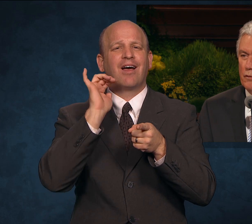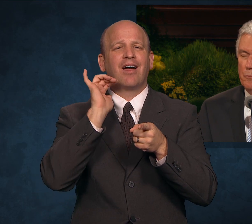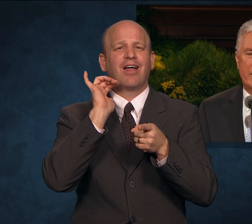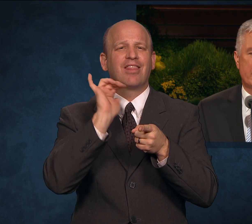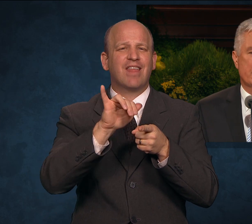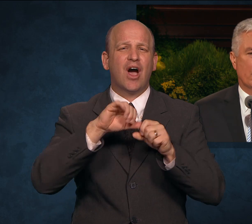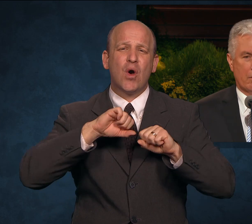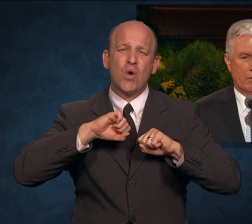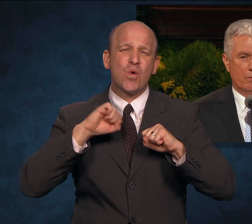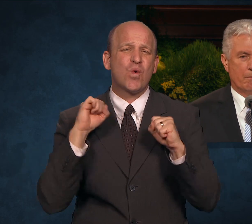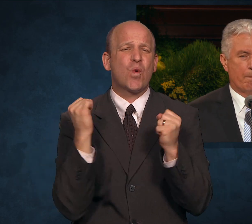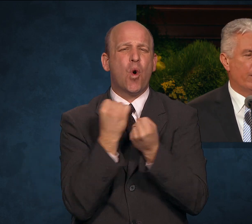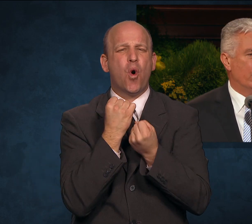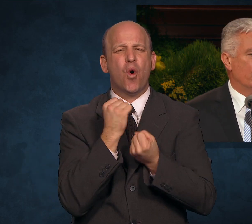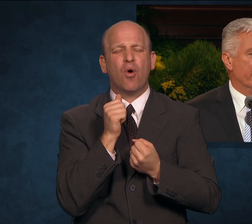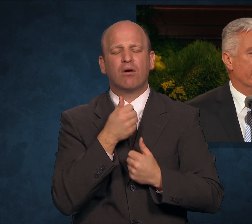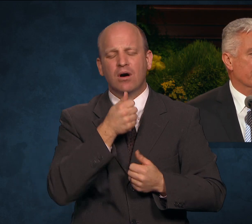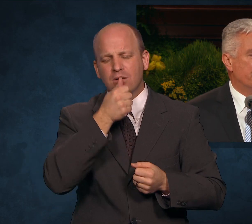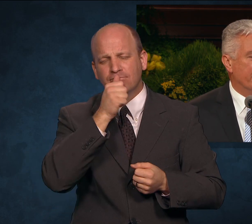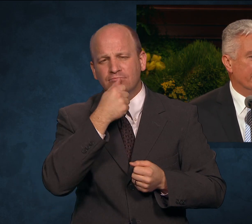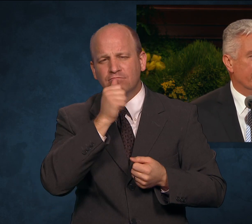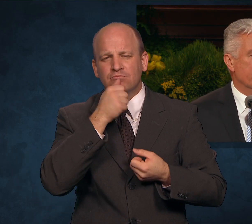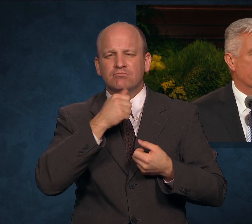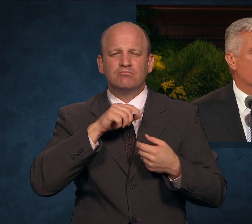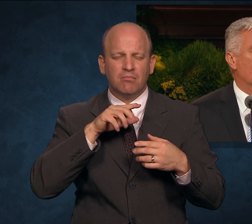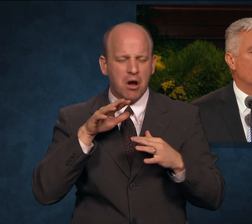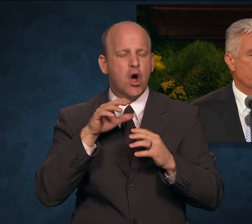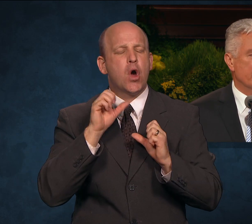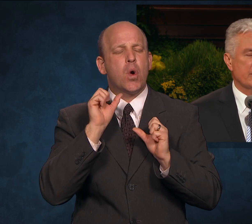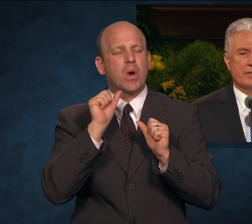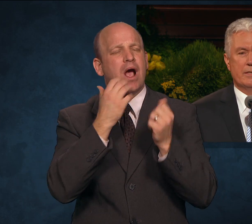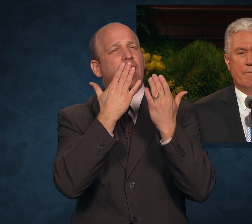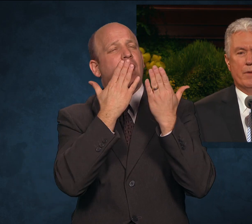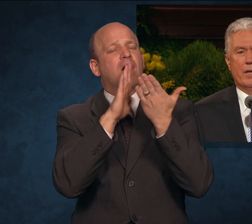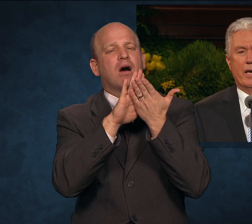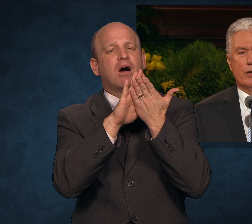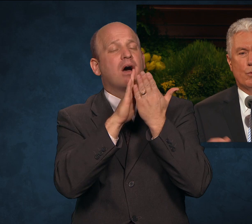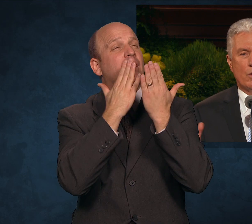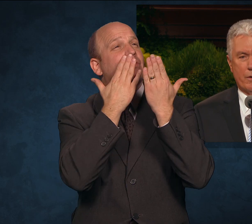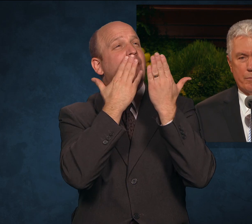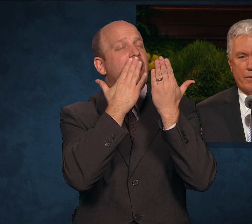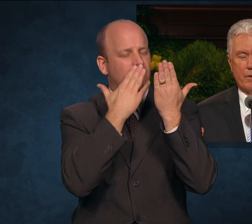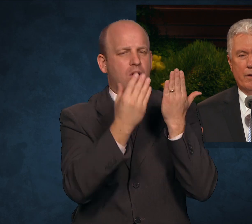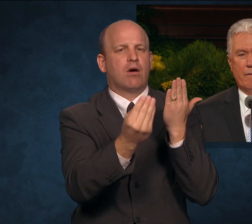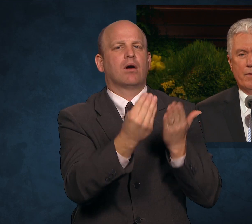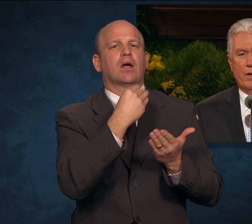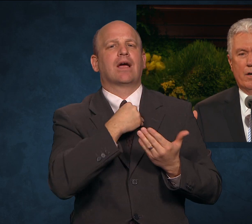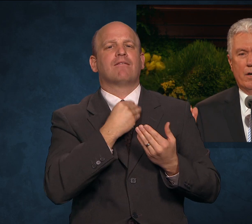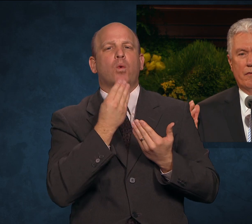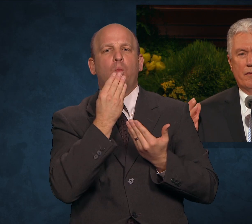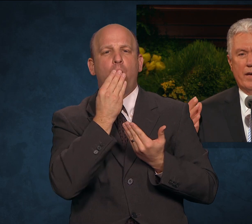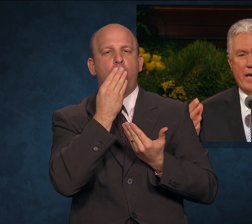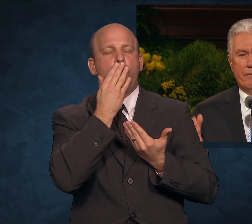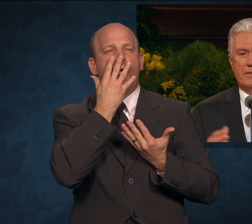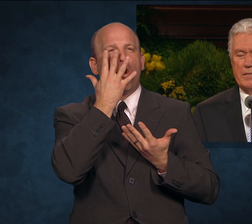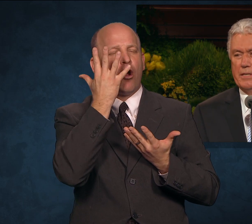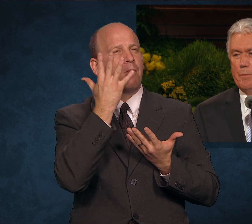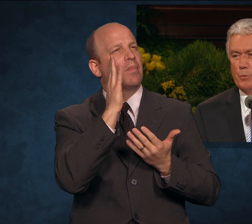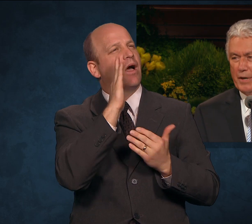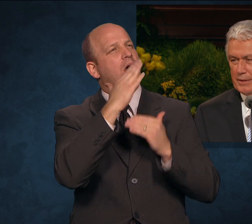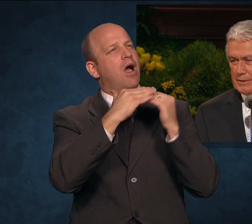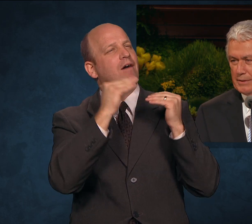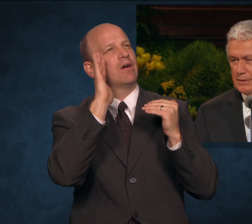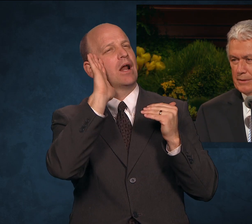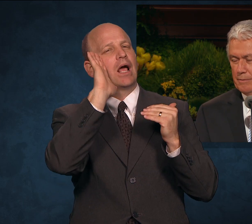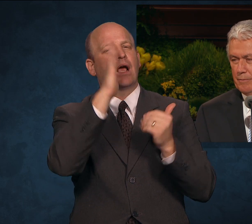the cold of bitter sorrow we can experience the closeness and warmth of Heaven's